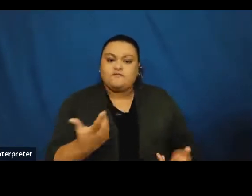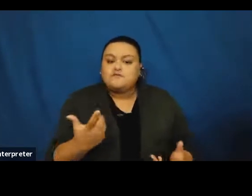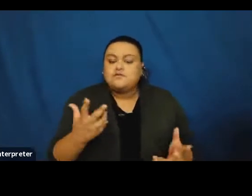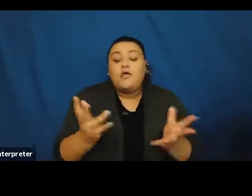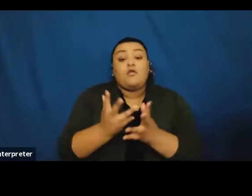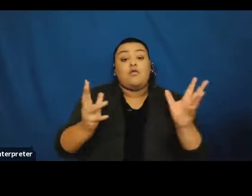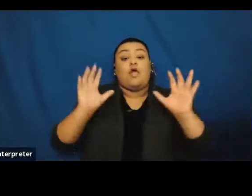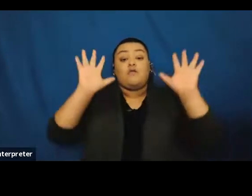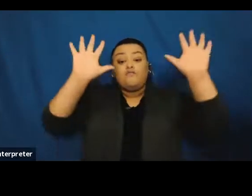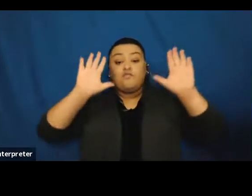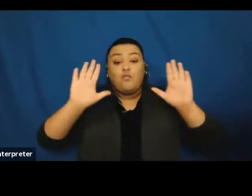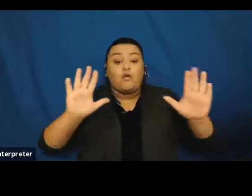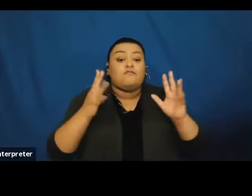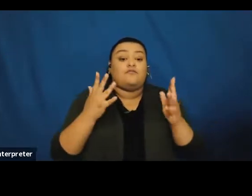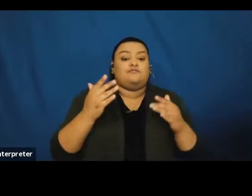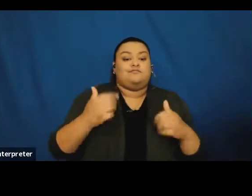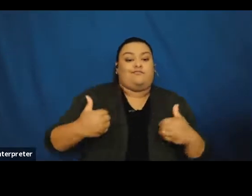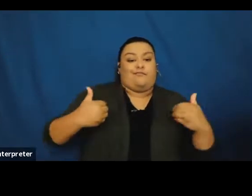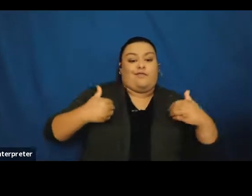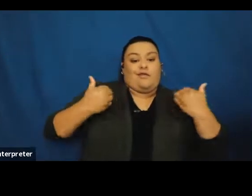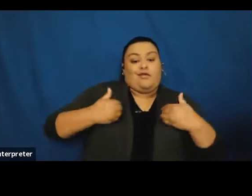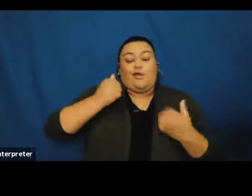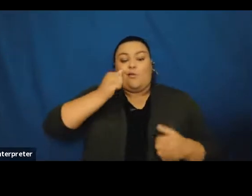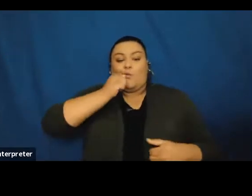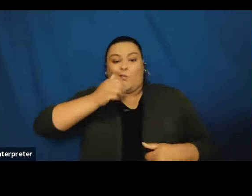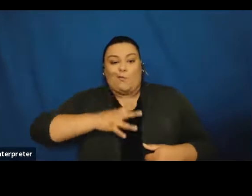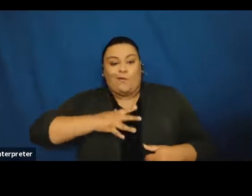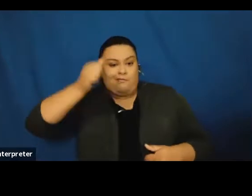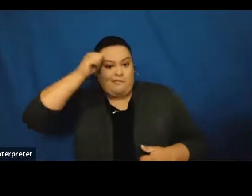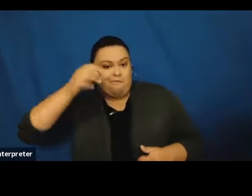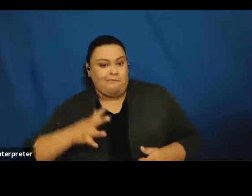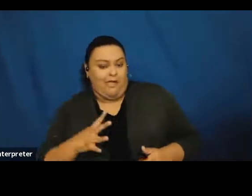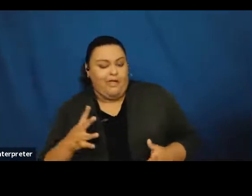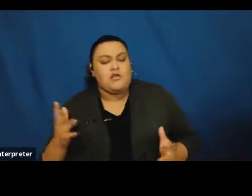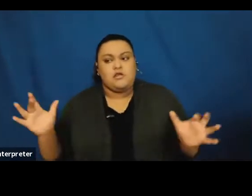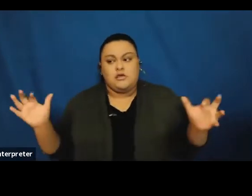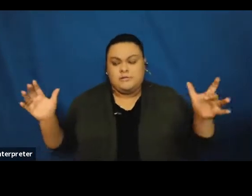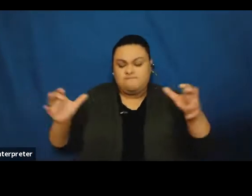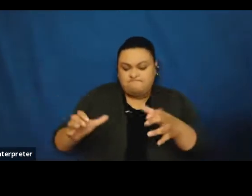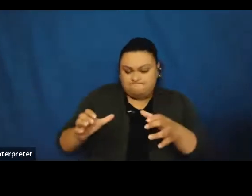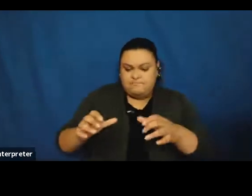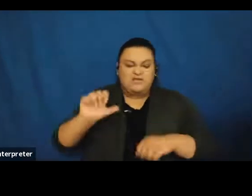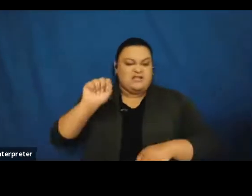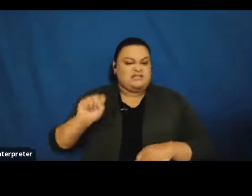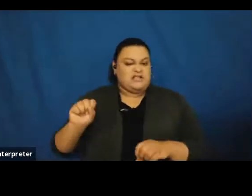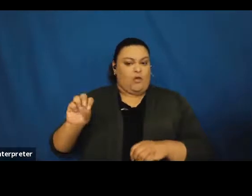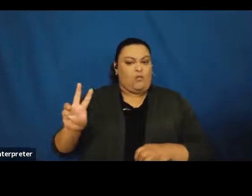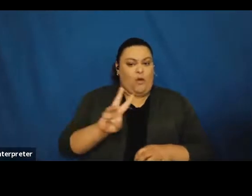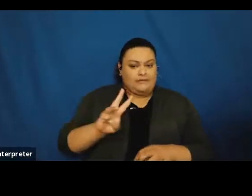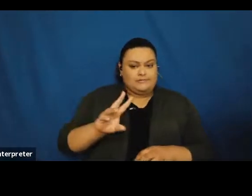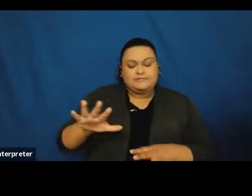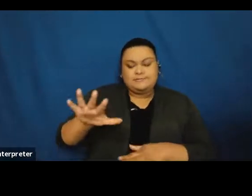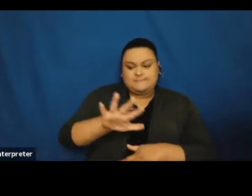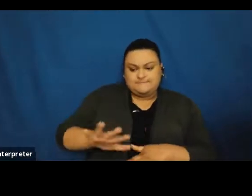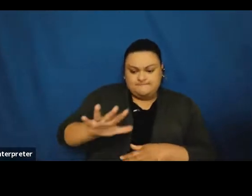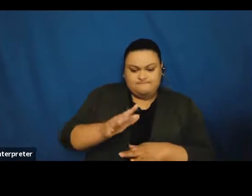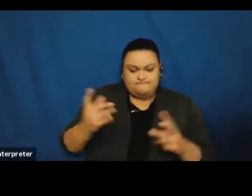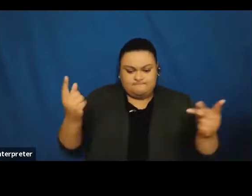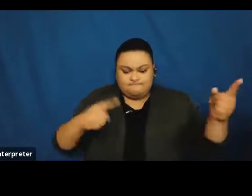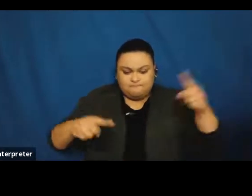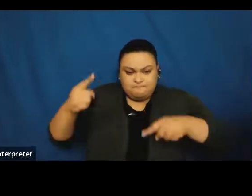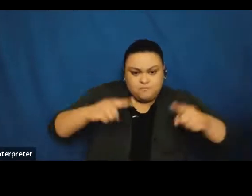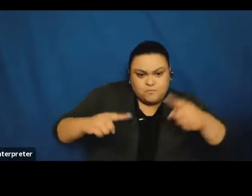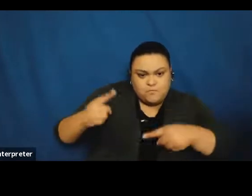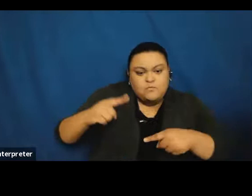wonderful young women and men got together throughout the Southwest and came out to make this